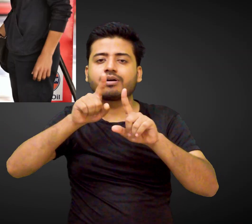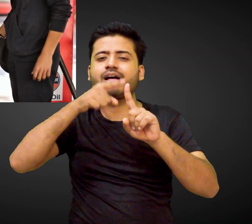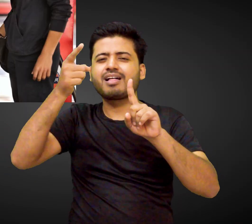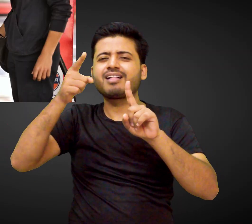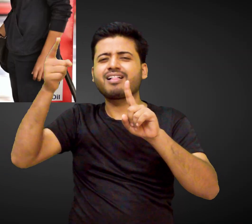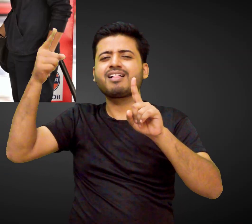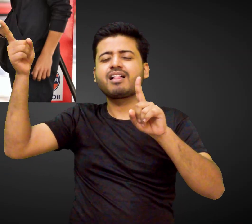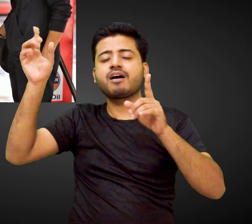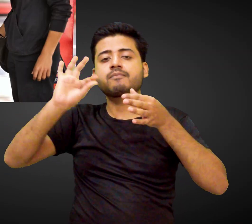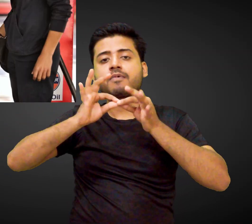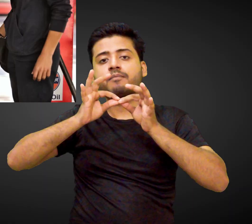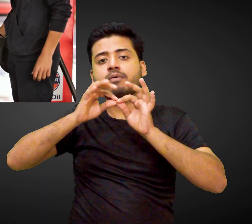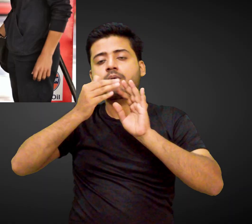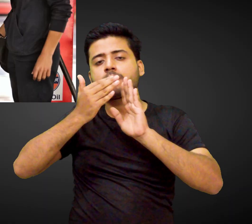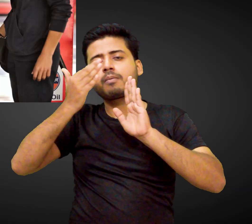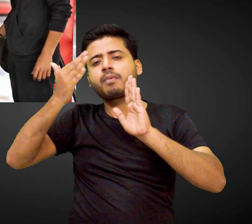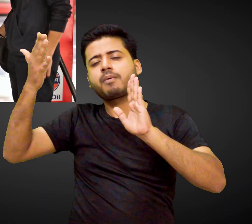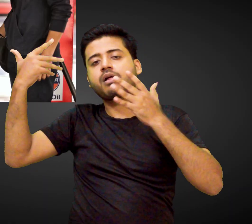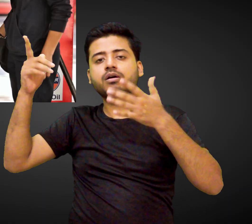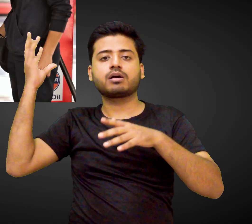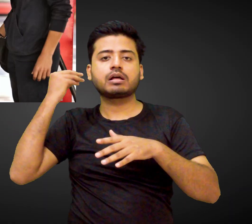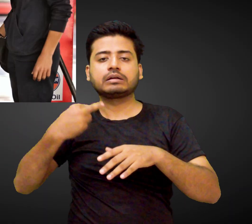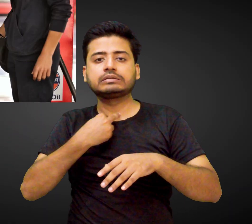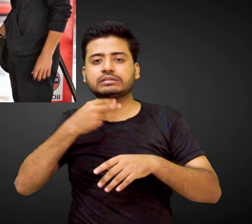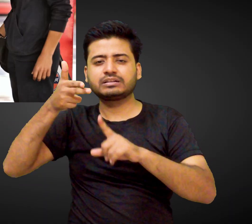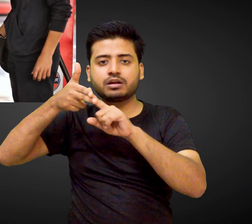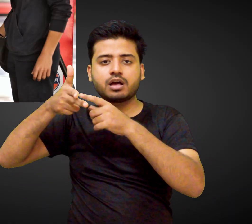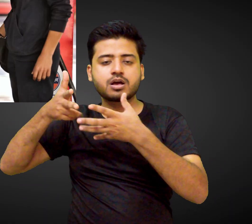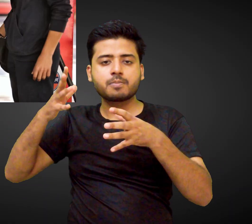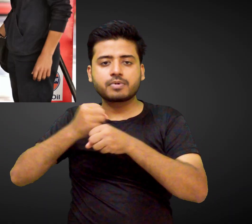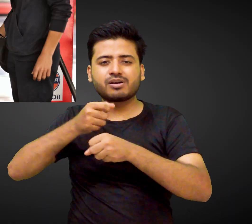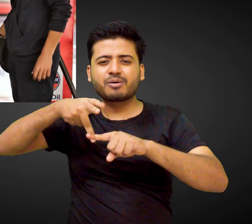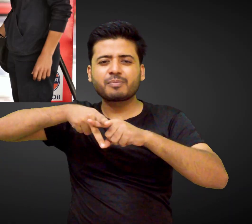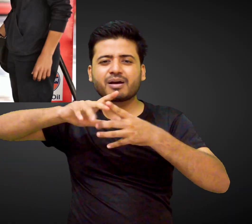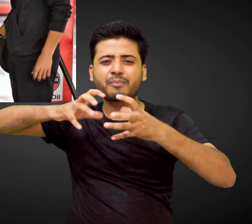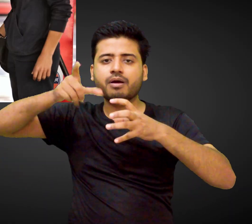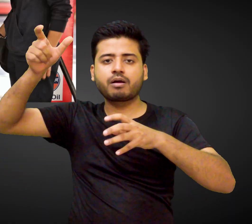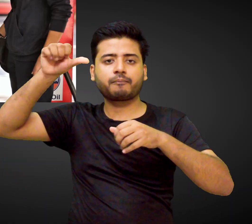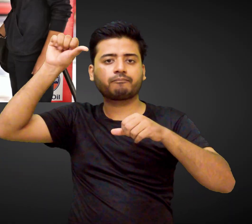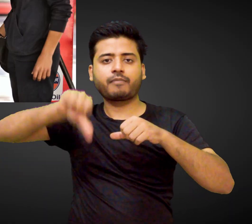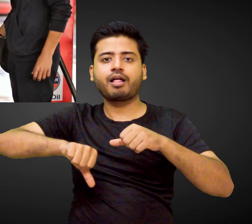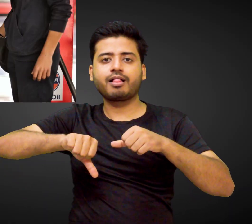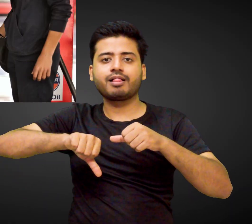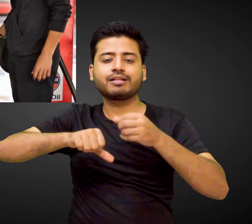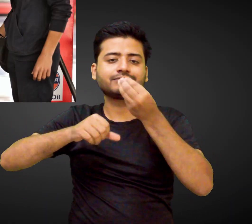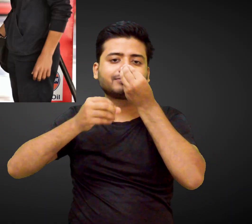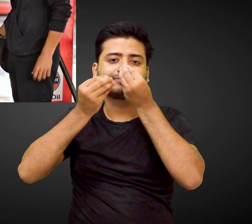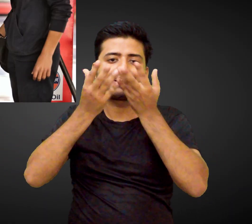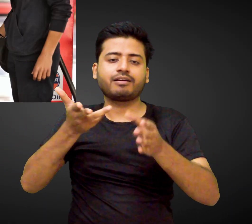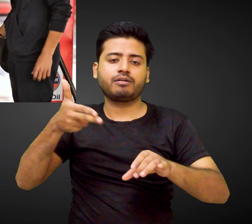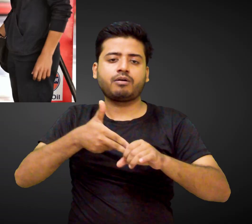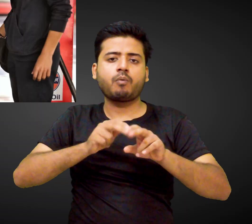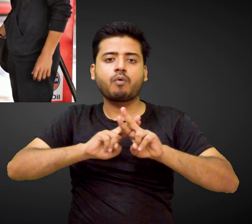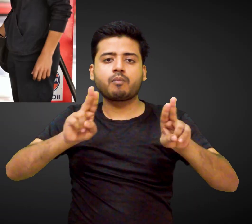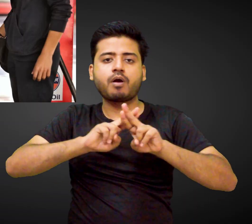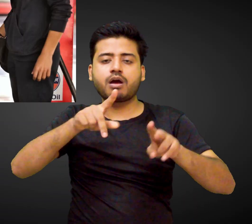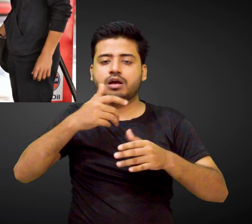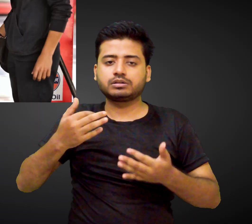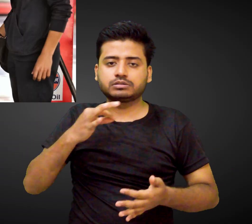crude oil prices, rupee to US dollar exchange rate, geopolitical risks like war which can cause market disequilibrium, supply